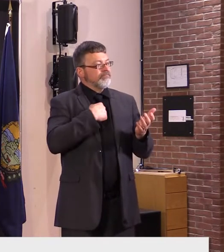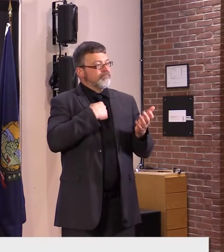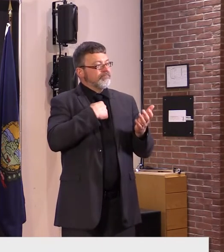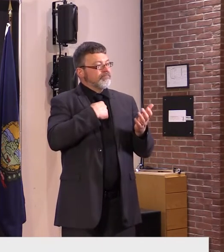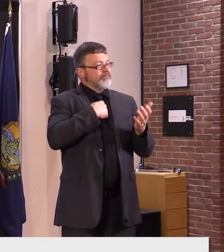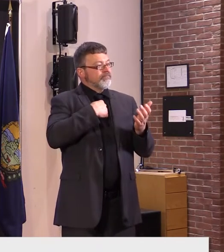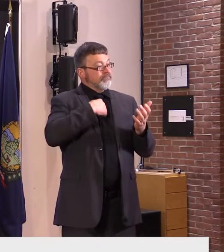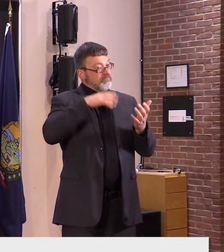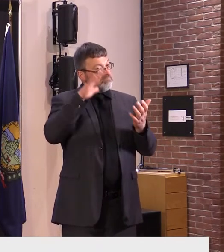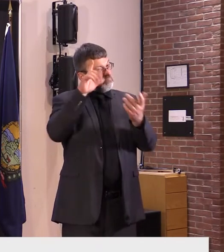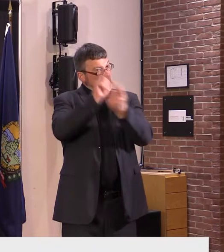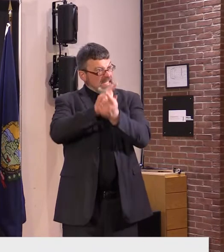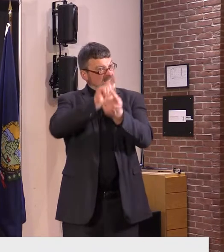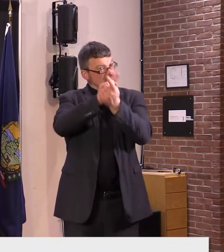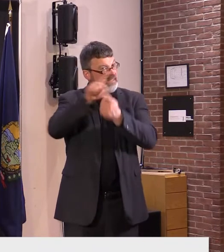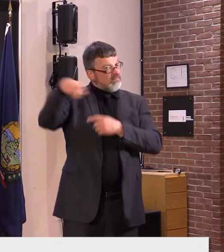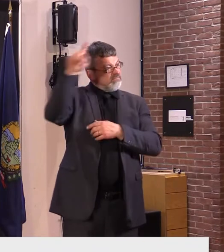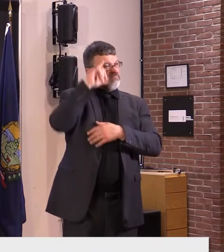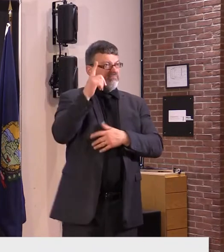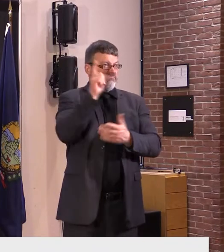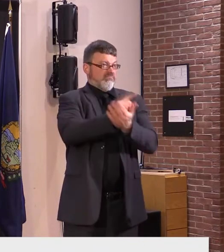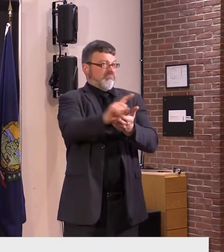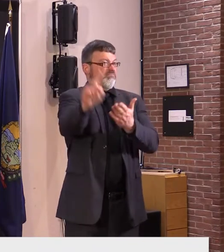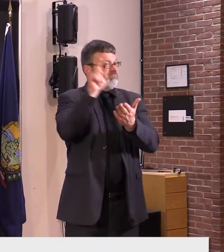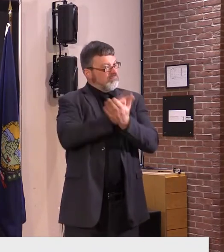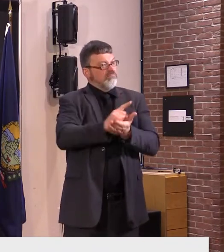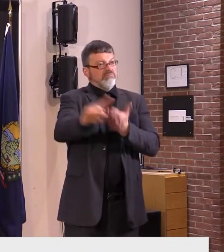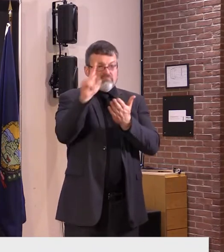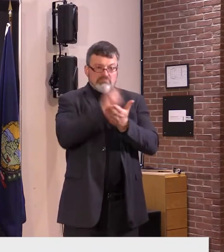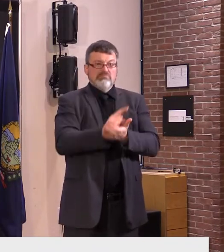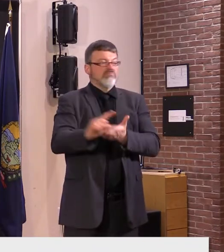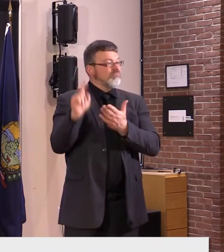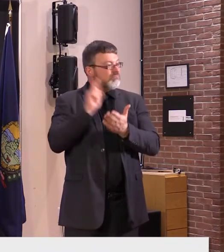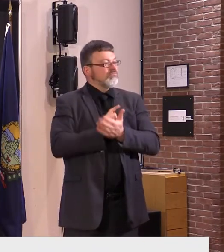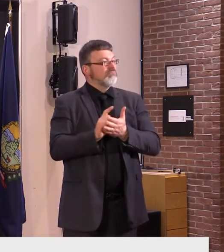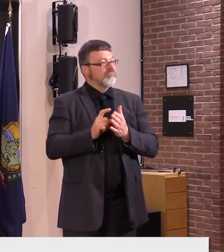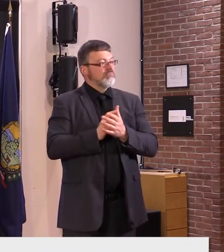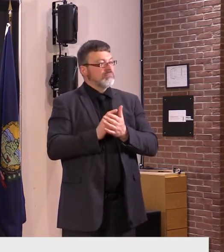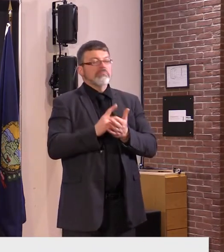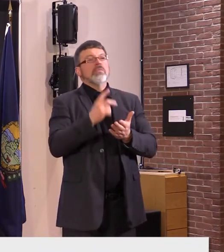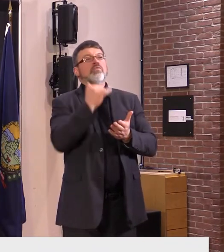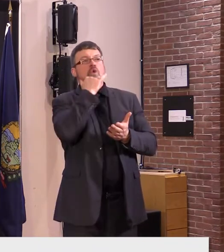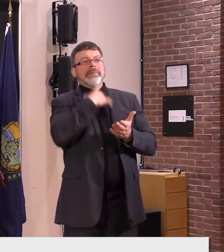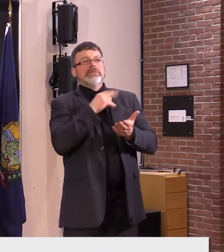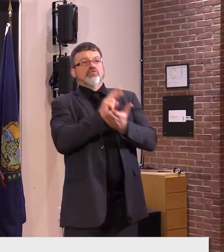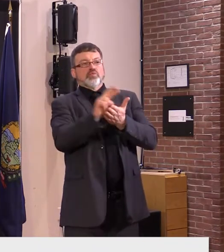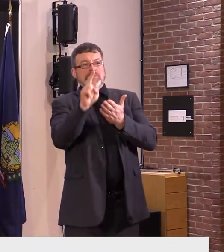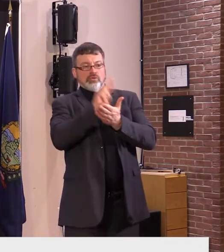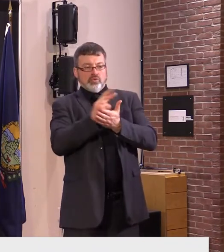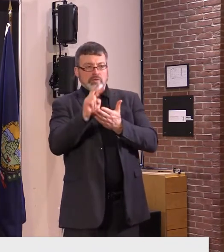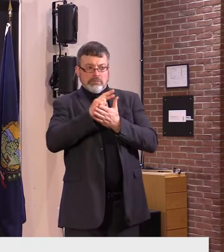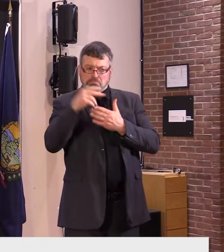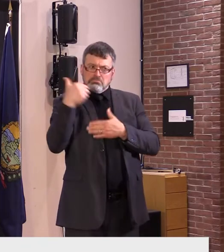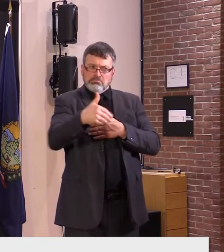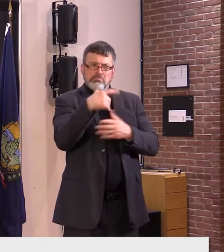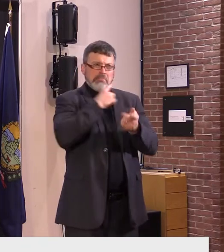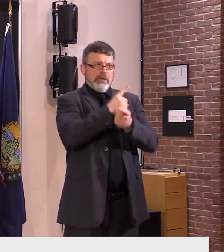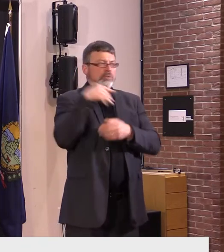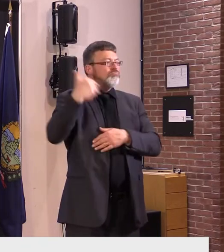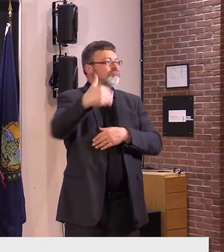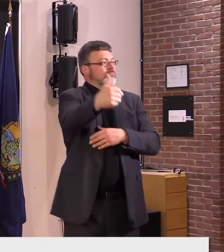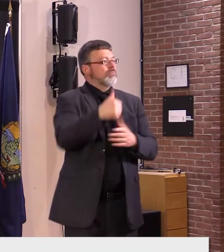Tem, we'd alternate. So I was speaking to one of them every week, and we had very